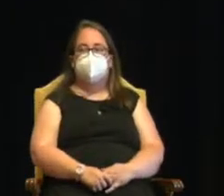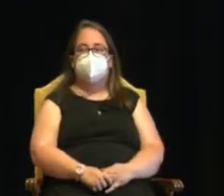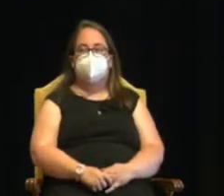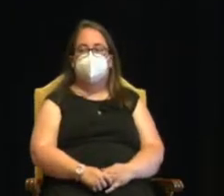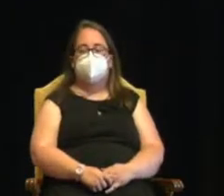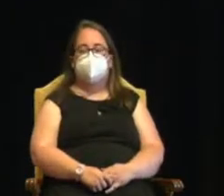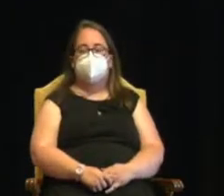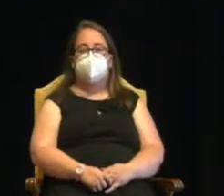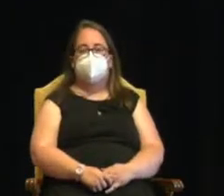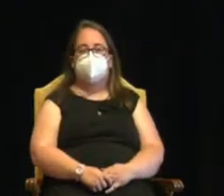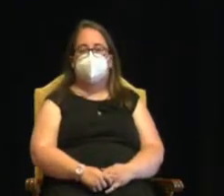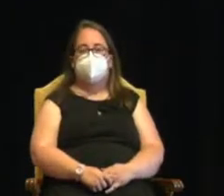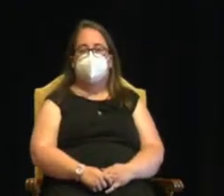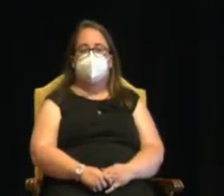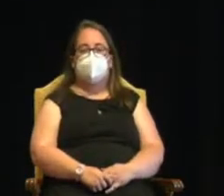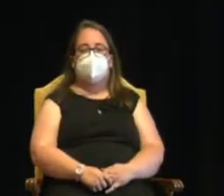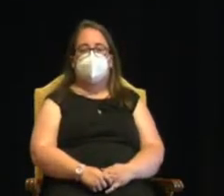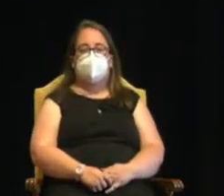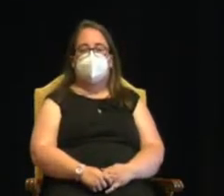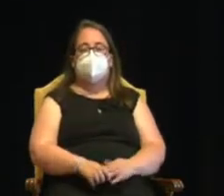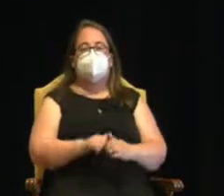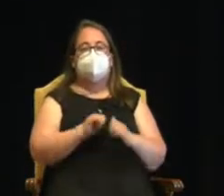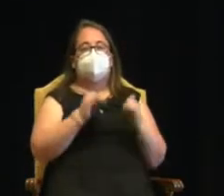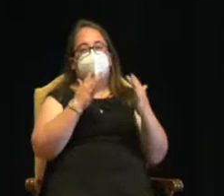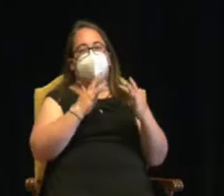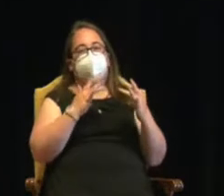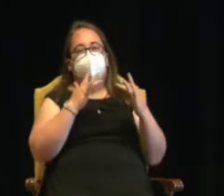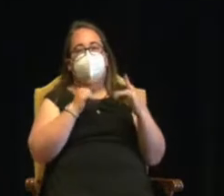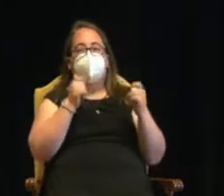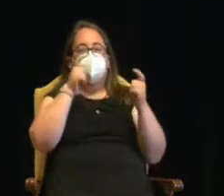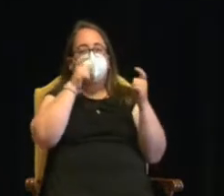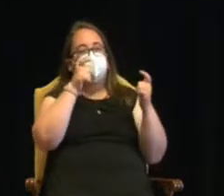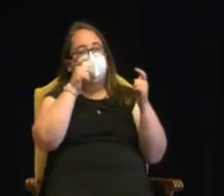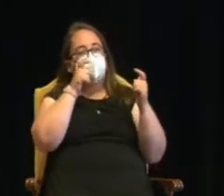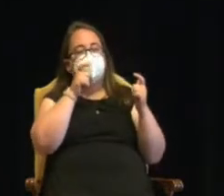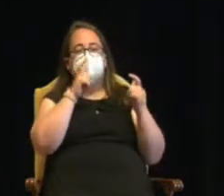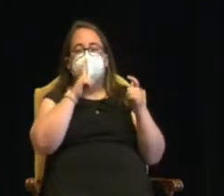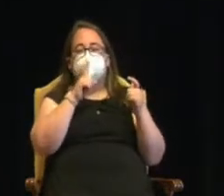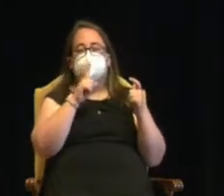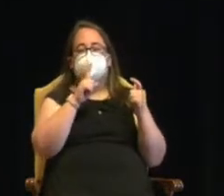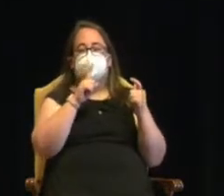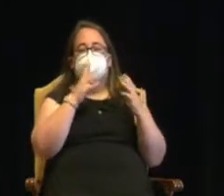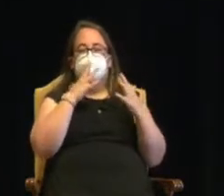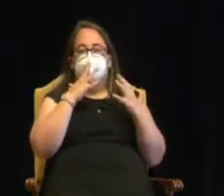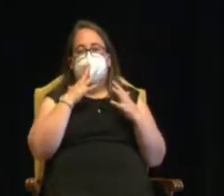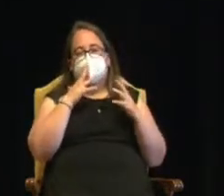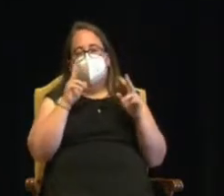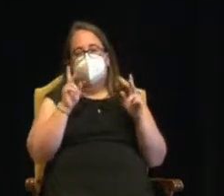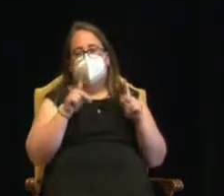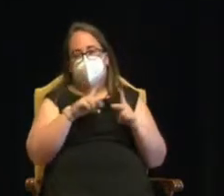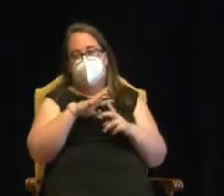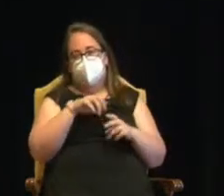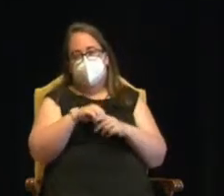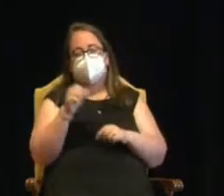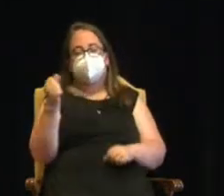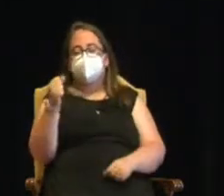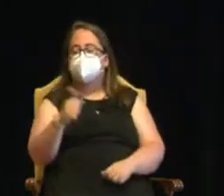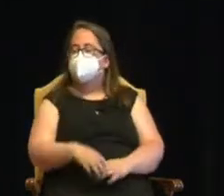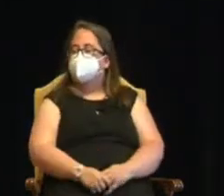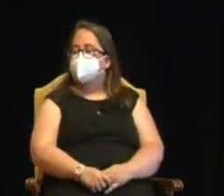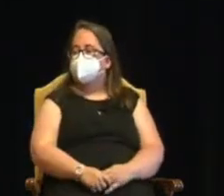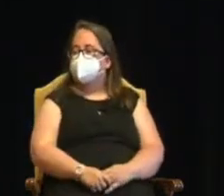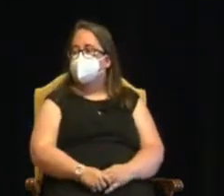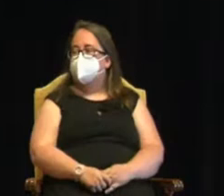beneath his self-pity and his aggrandizement, there is actually a really sad human story. Yeah. So yeah, I